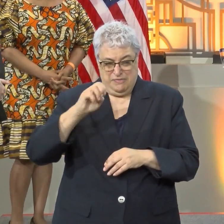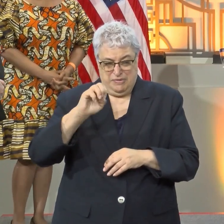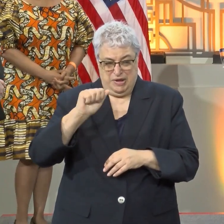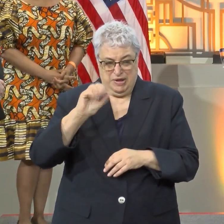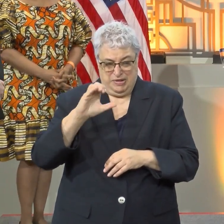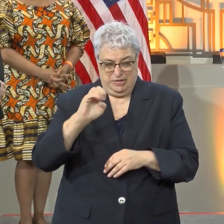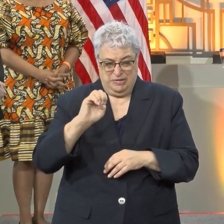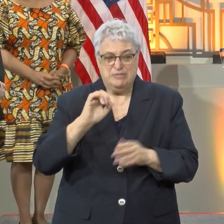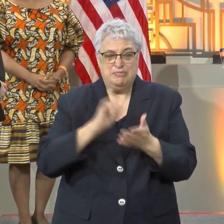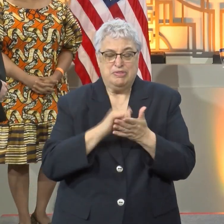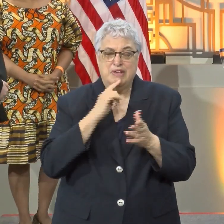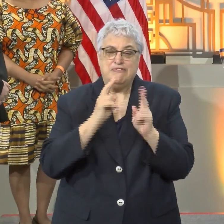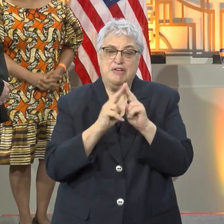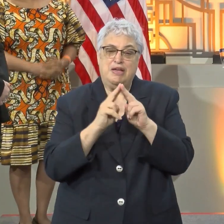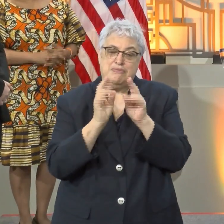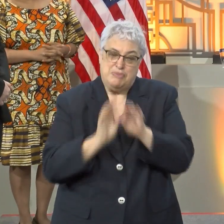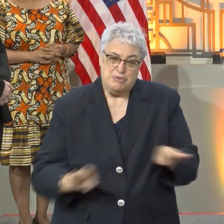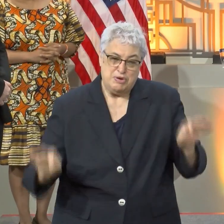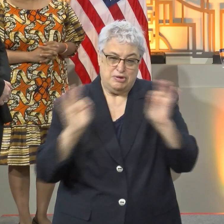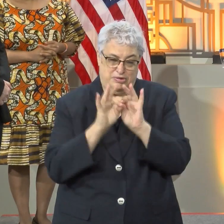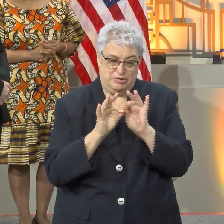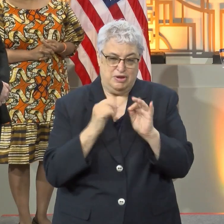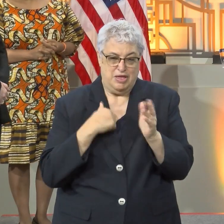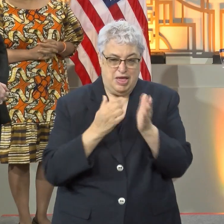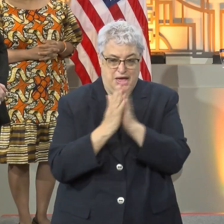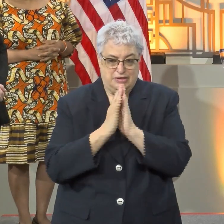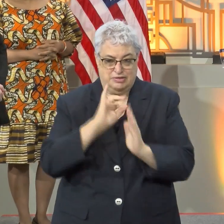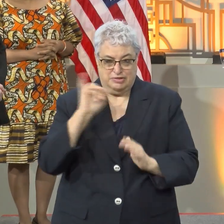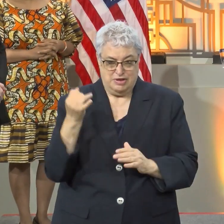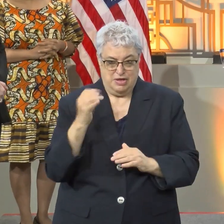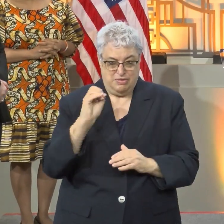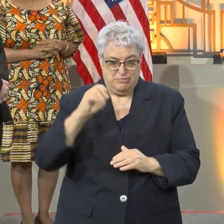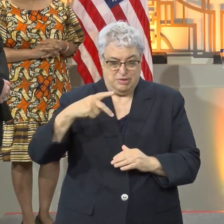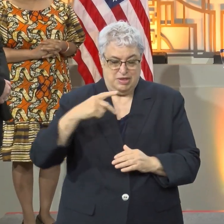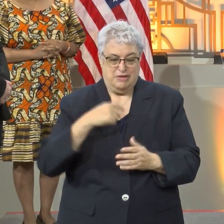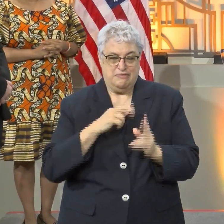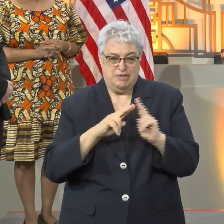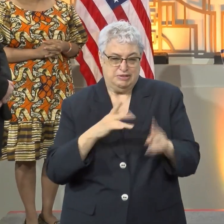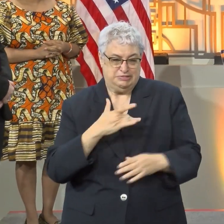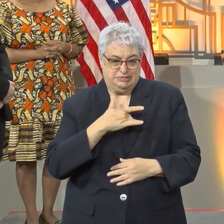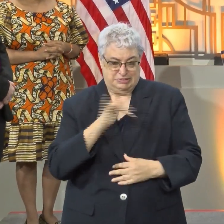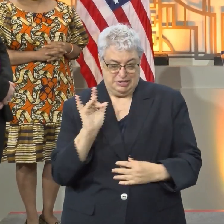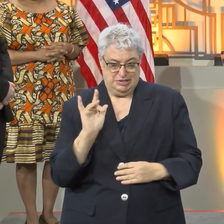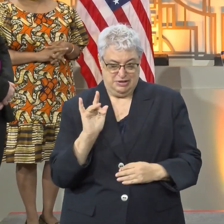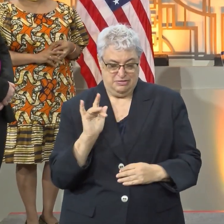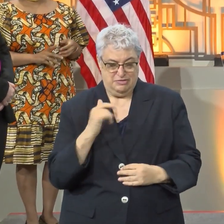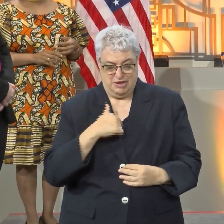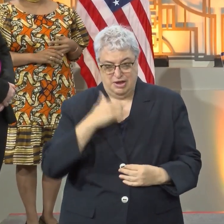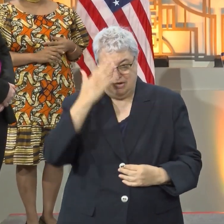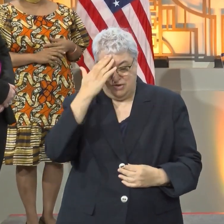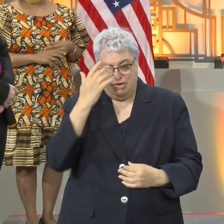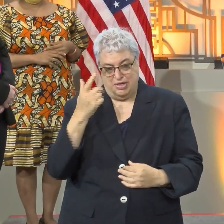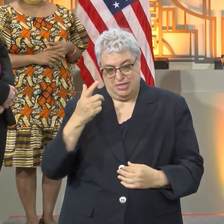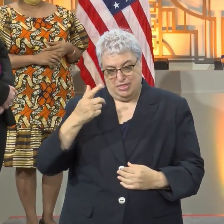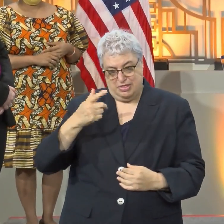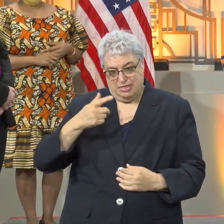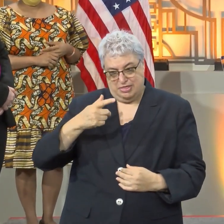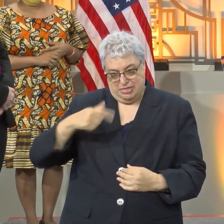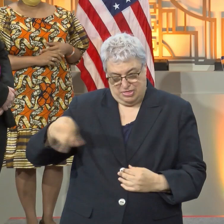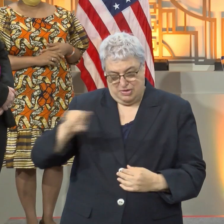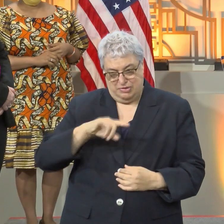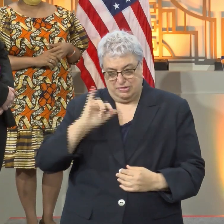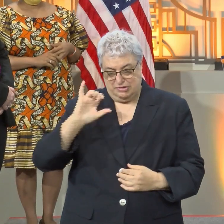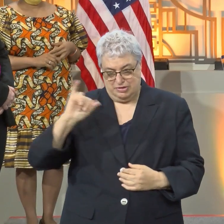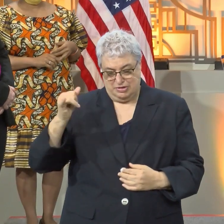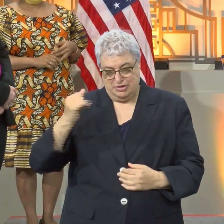this process. And I'm asking them again to be very sensitive, as I know many of them are, to the needs